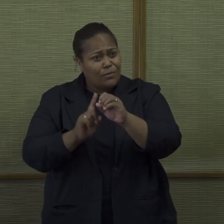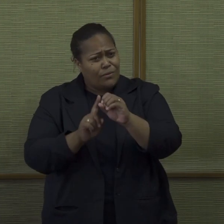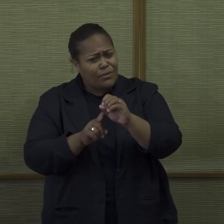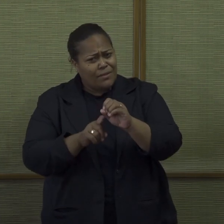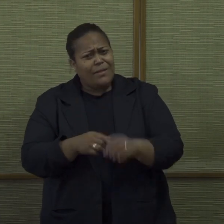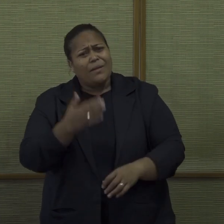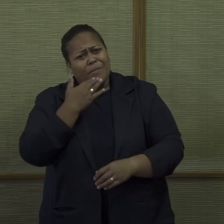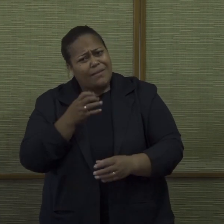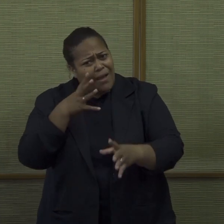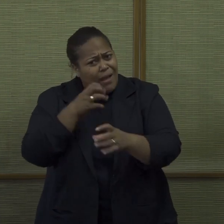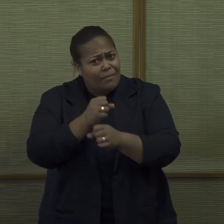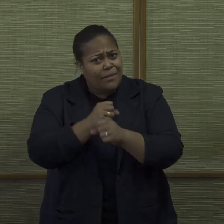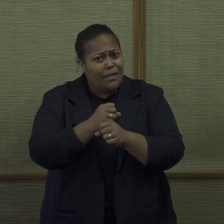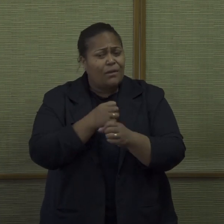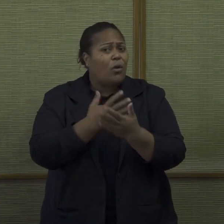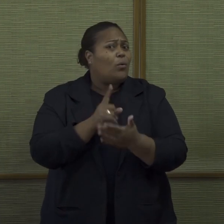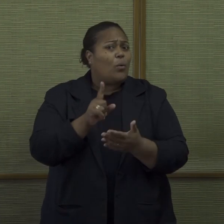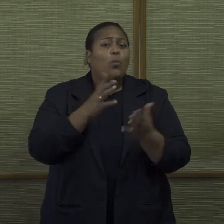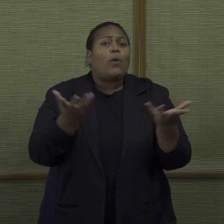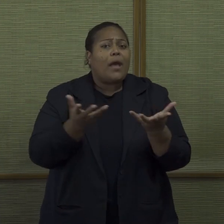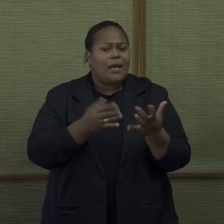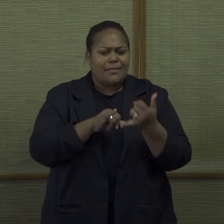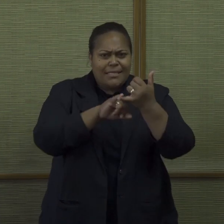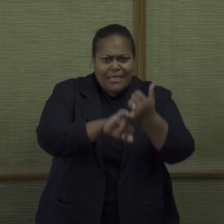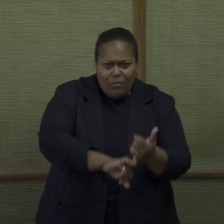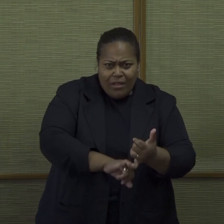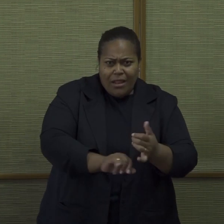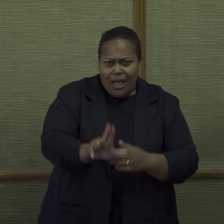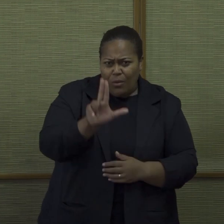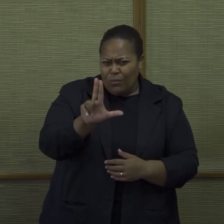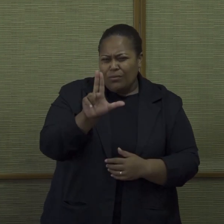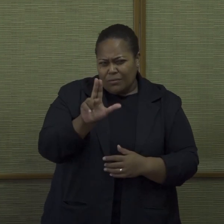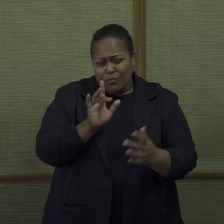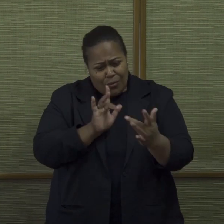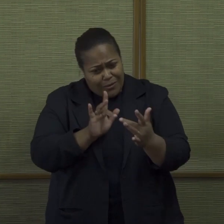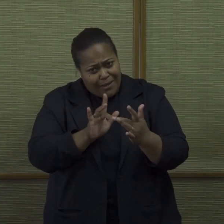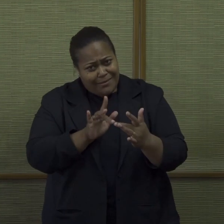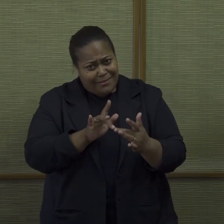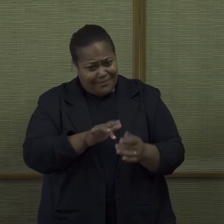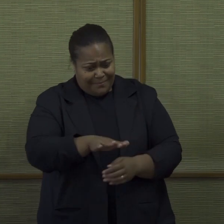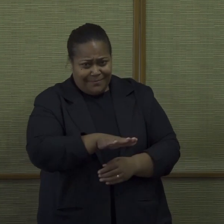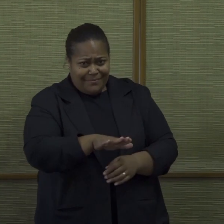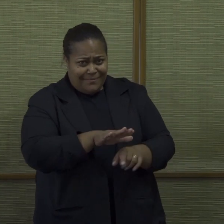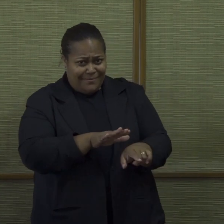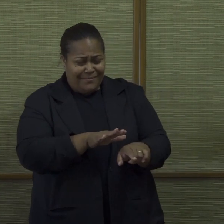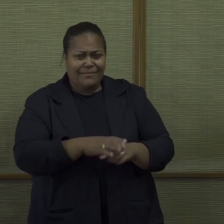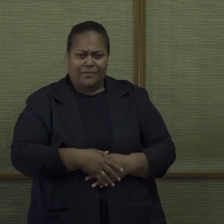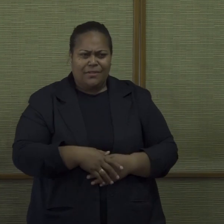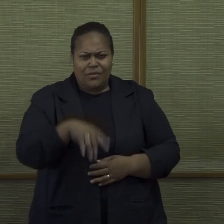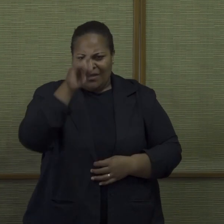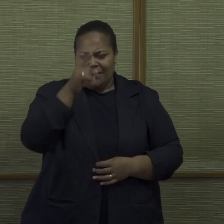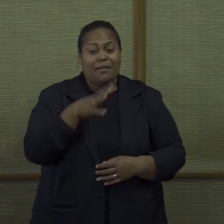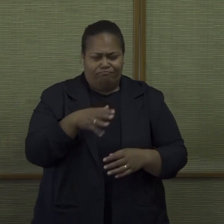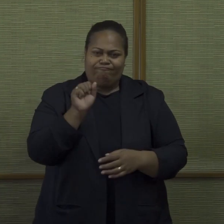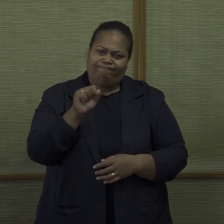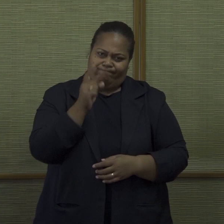Any update on Southern Law? Have you been in contact with the Southern Law? I understand that the public has also been